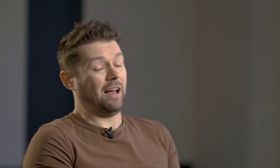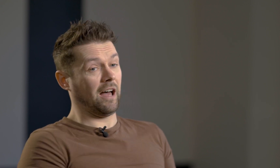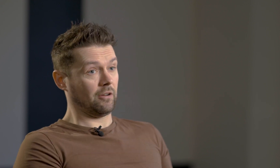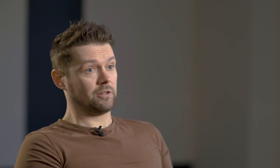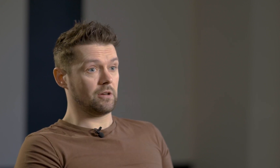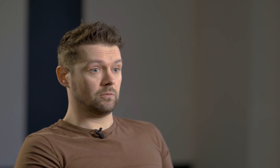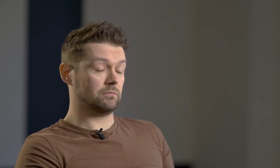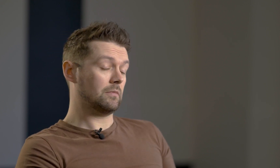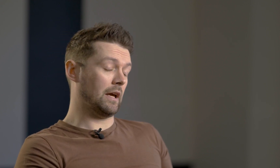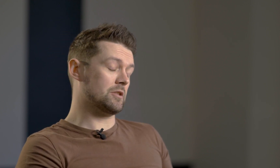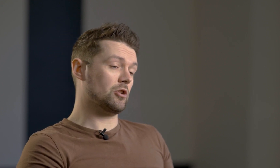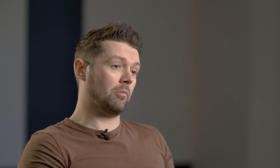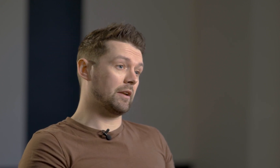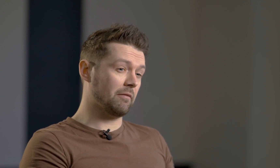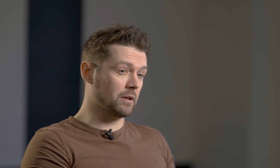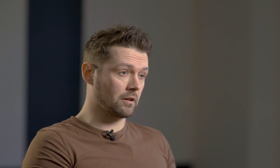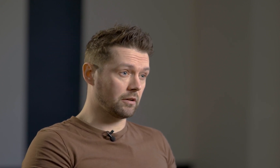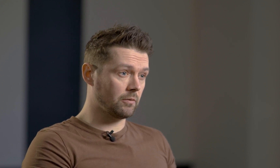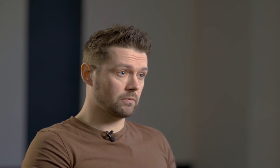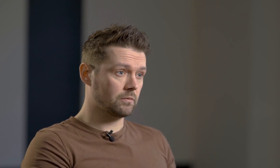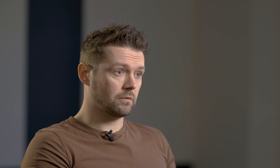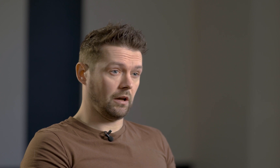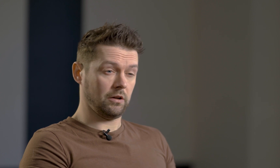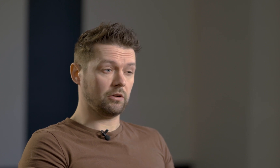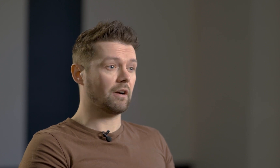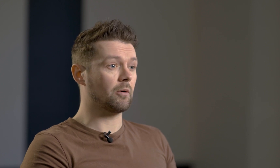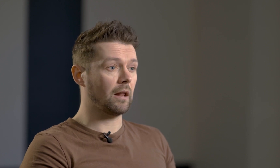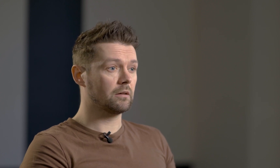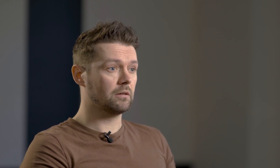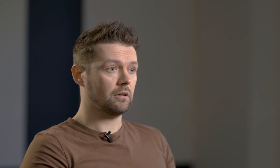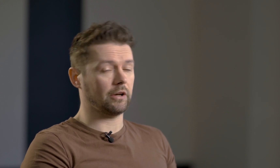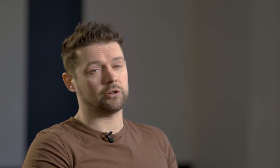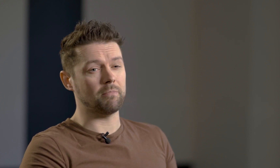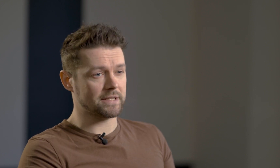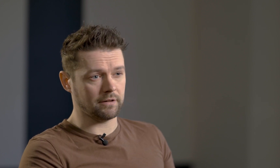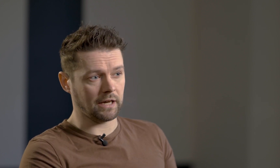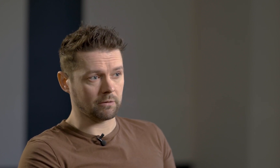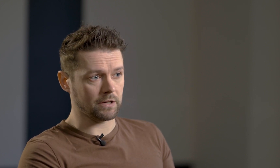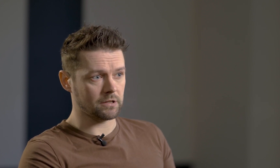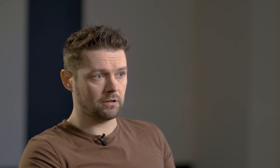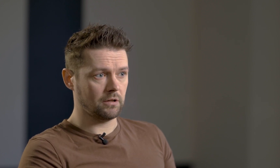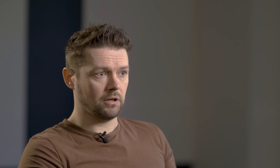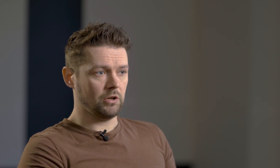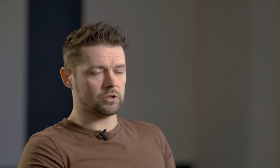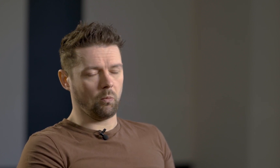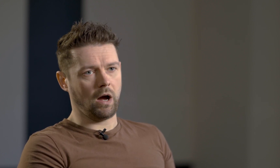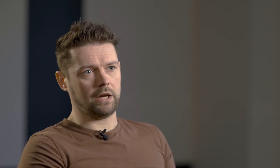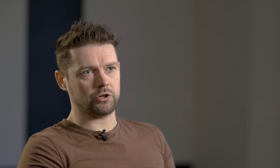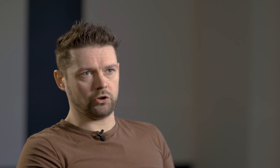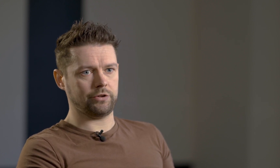And also, it's a job that a deaf person can do, and can do very well, and can do better than a hearing person. So why should